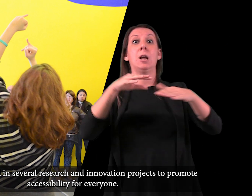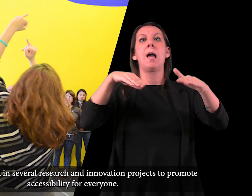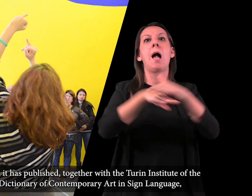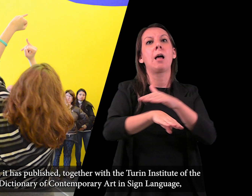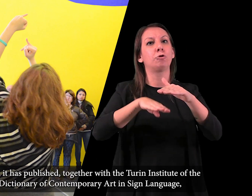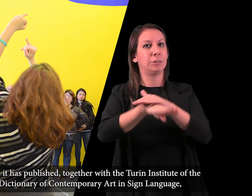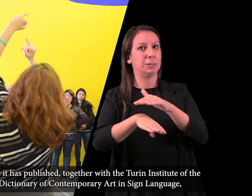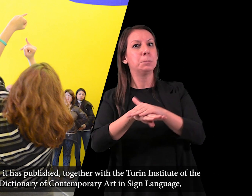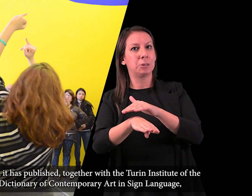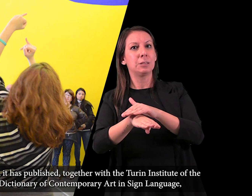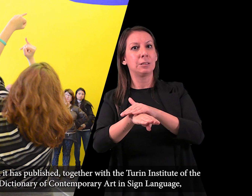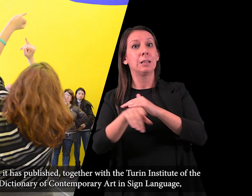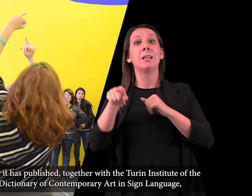everyone.